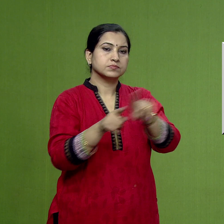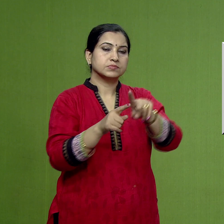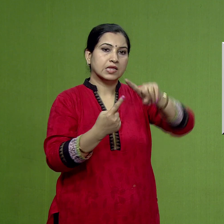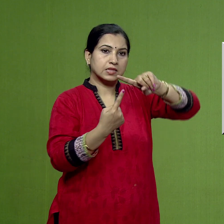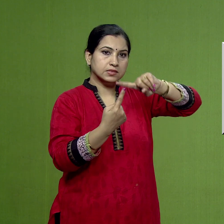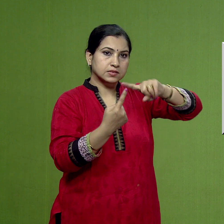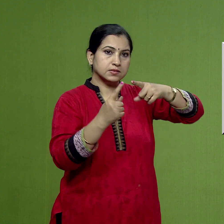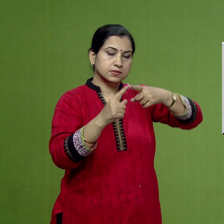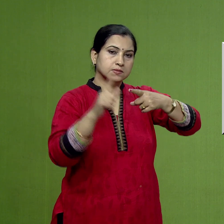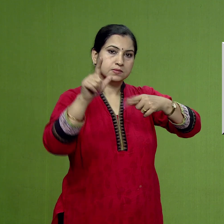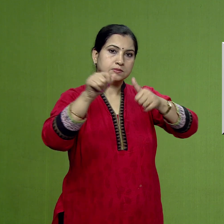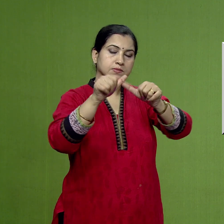Telangana,